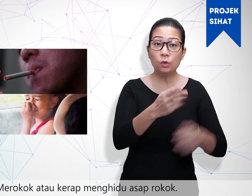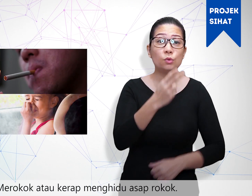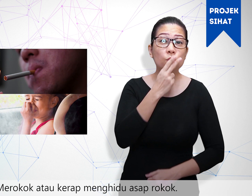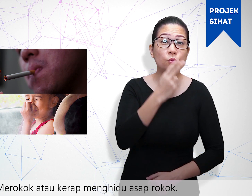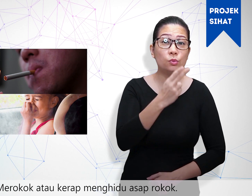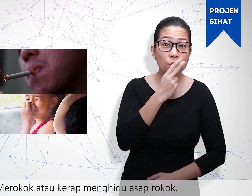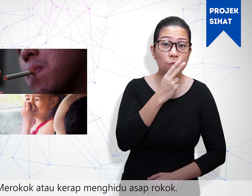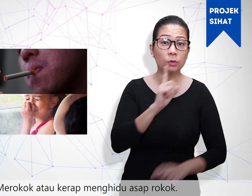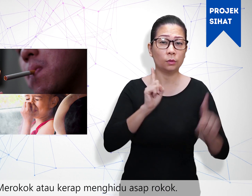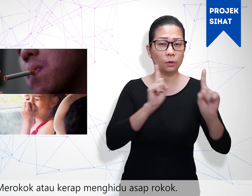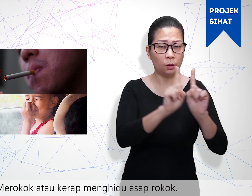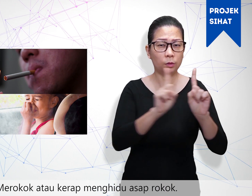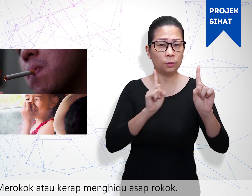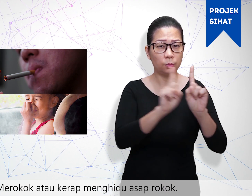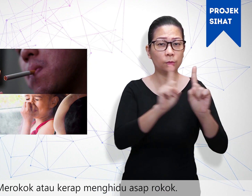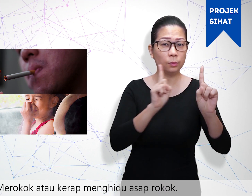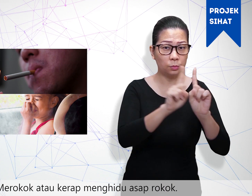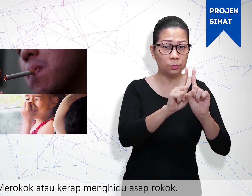Being an active or passive smoker.